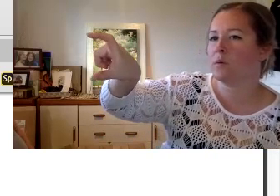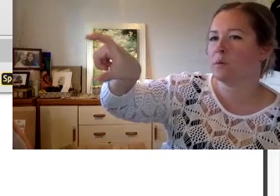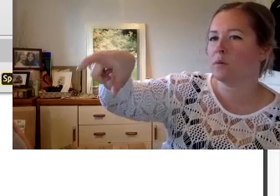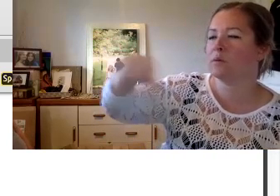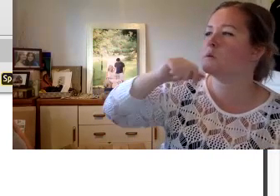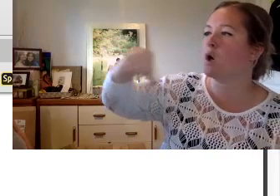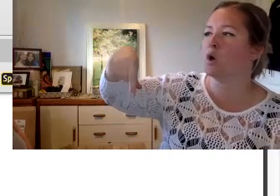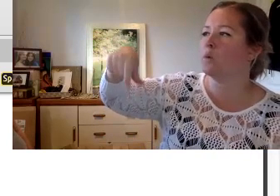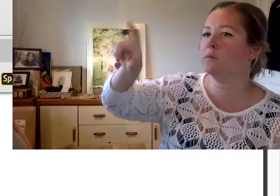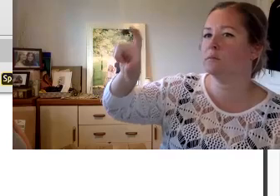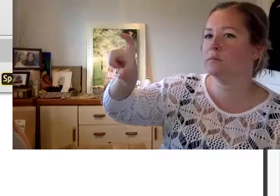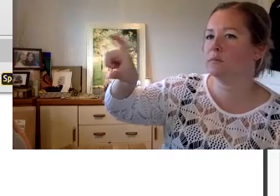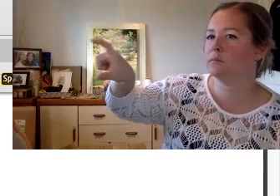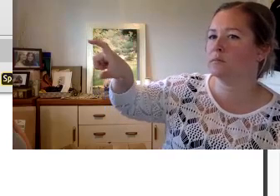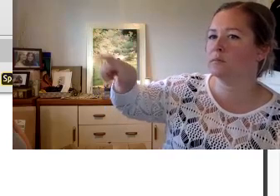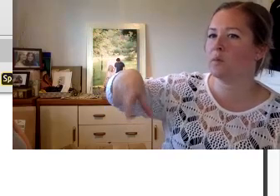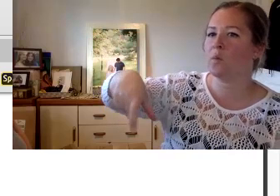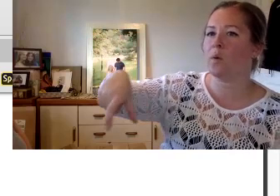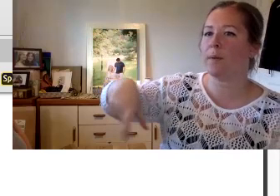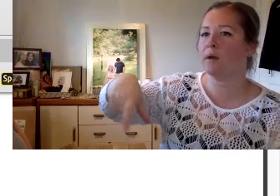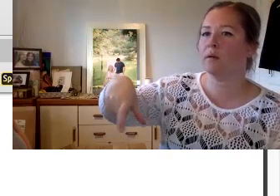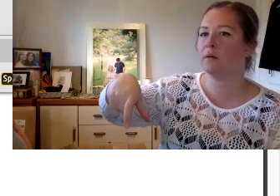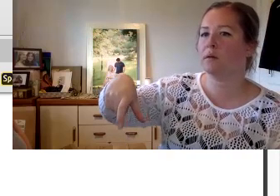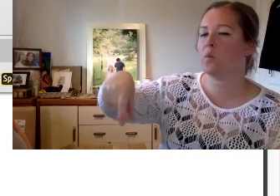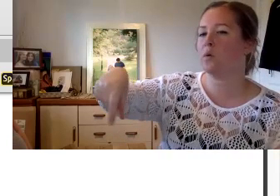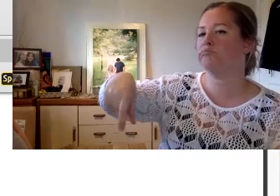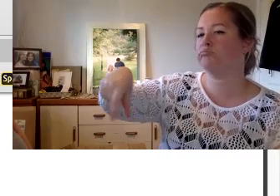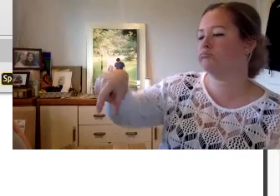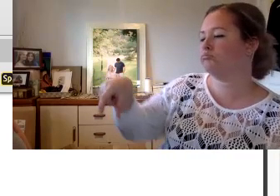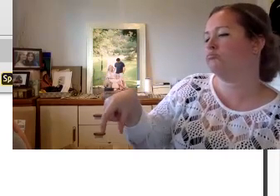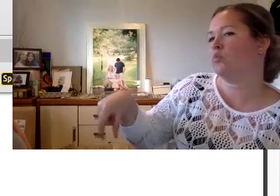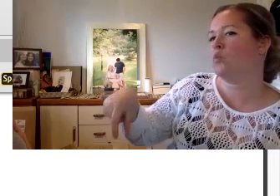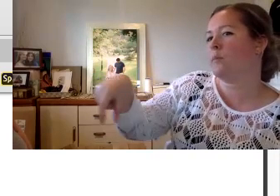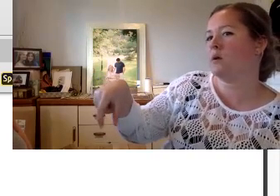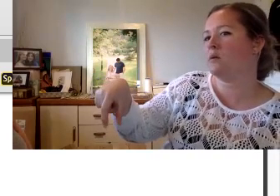Quebec. Not like a Q, like that. Quebec.